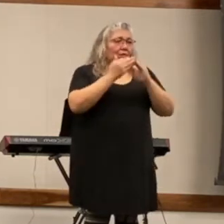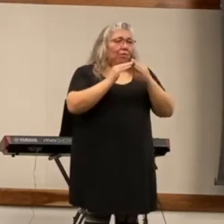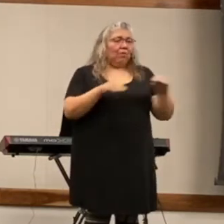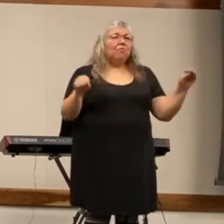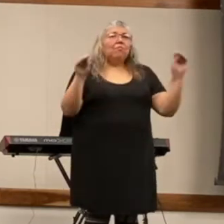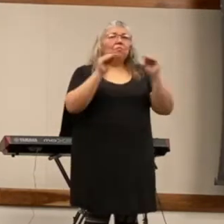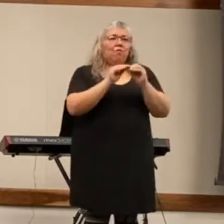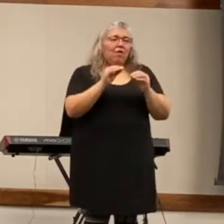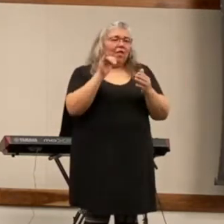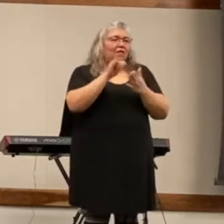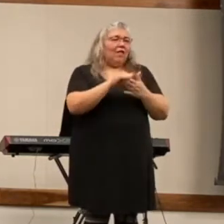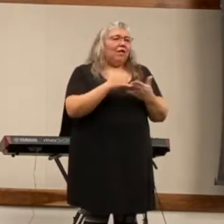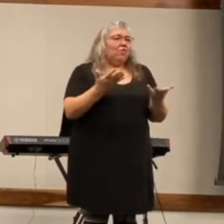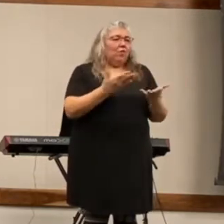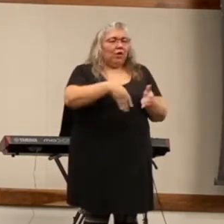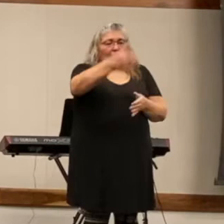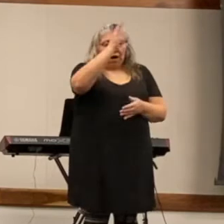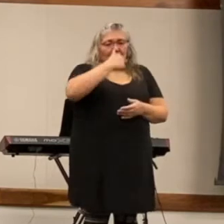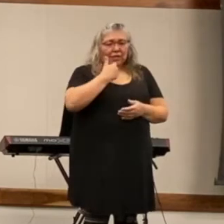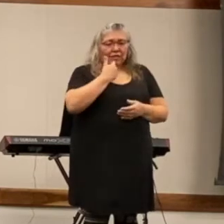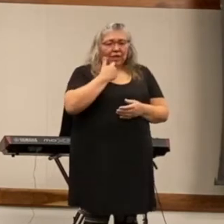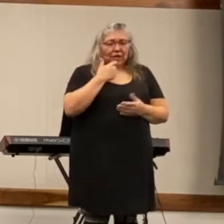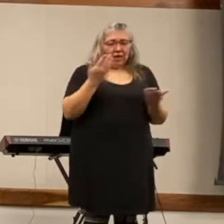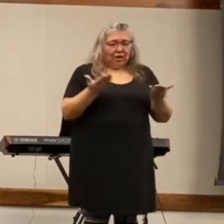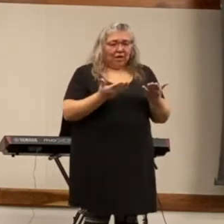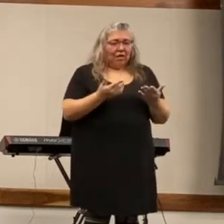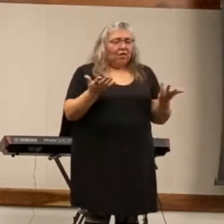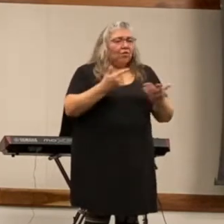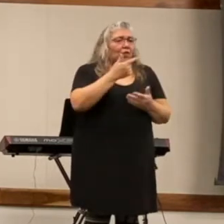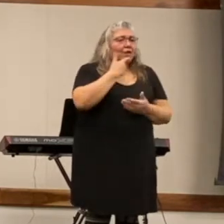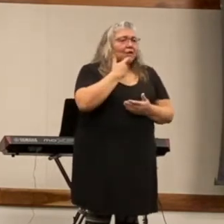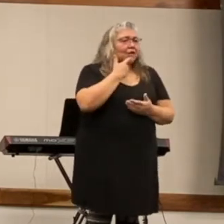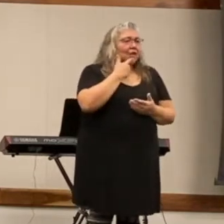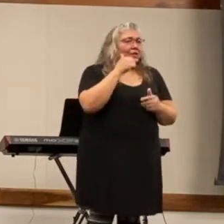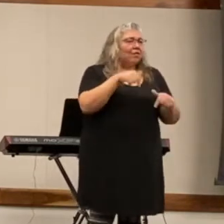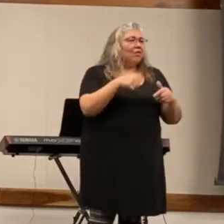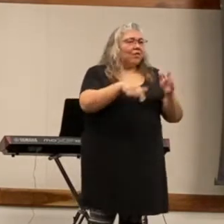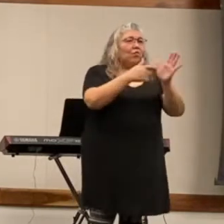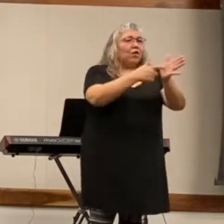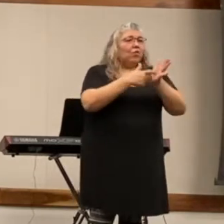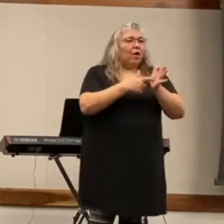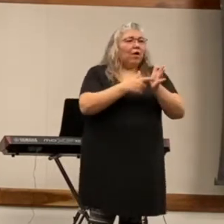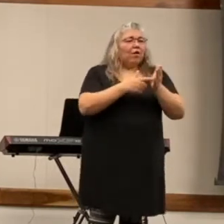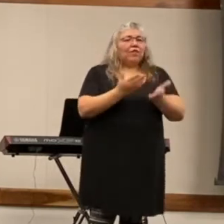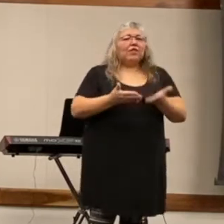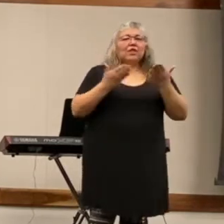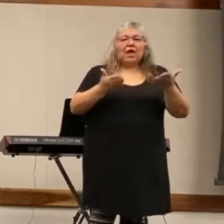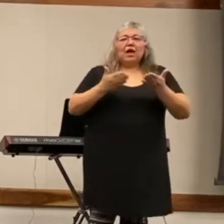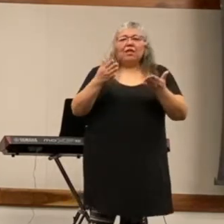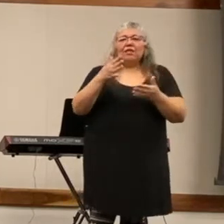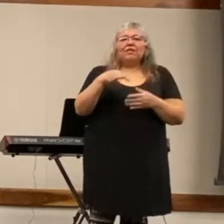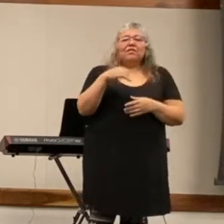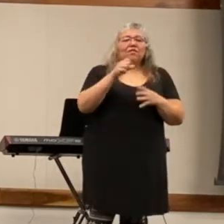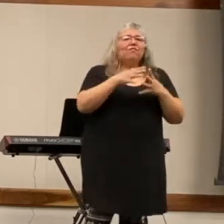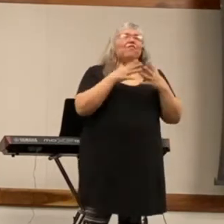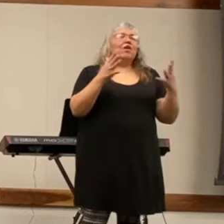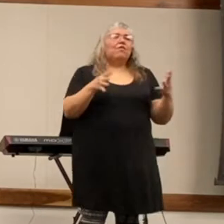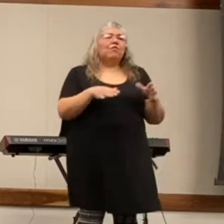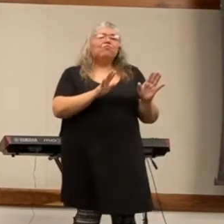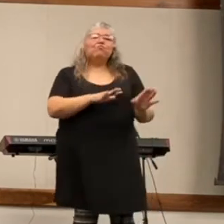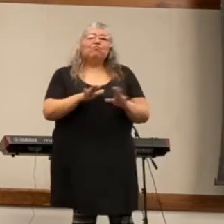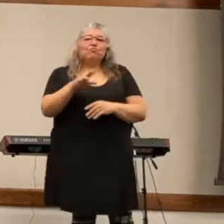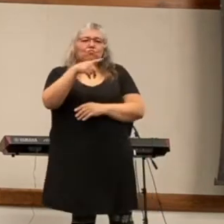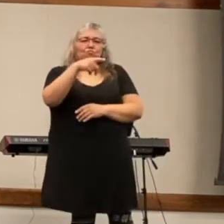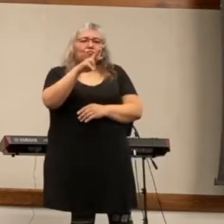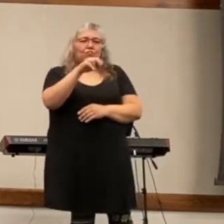And that's what God is saying here. That's what he's saying. It is requiring the tithe. It was very practical. And so this